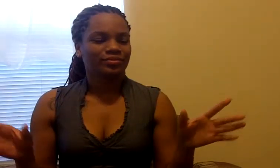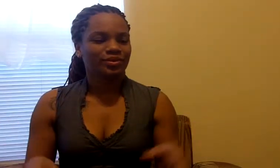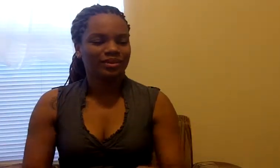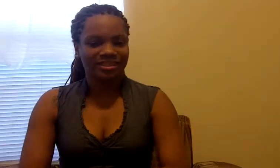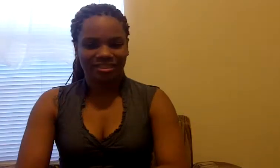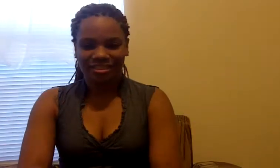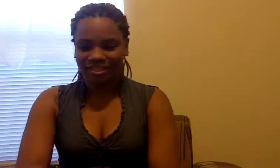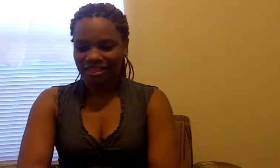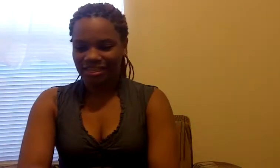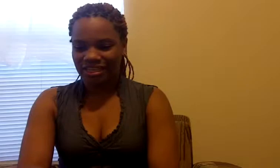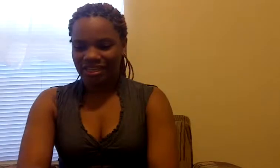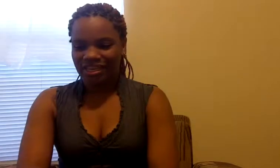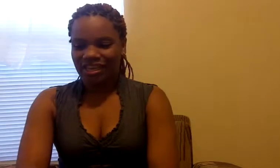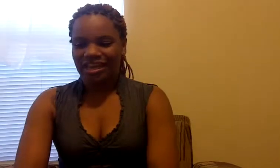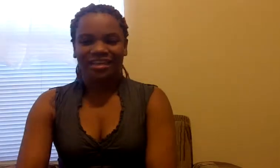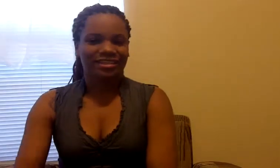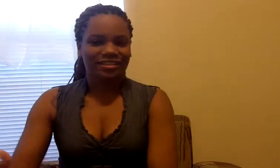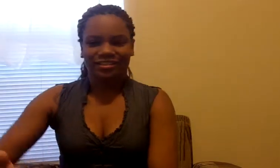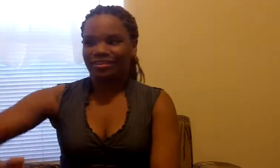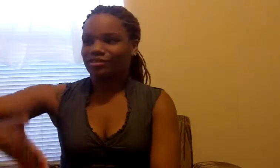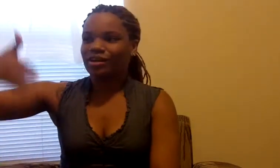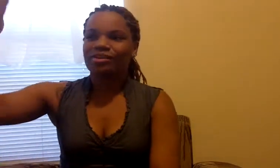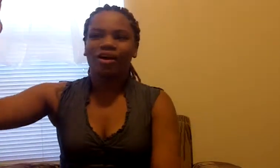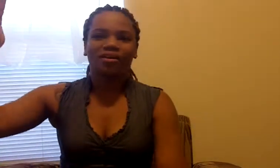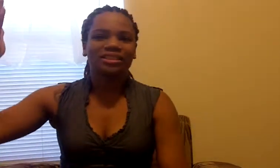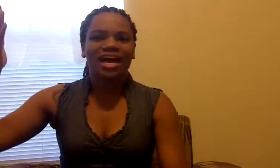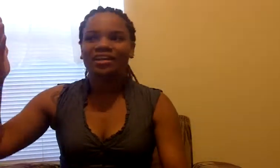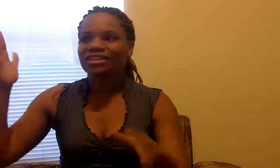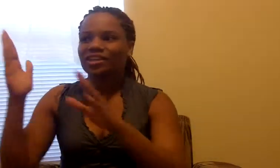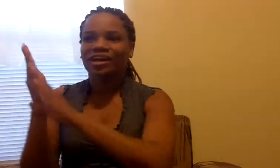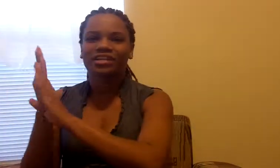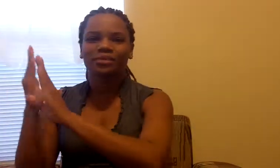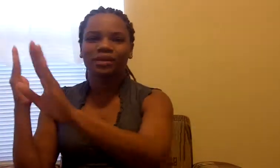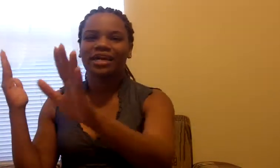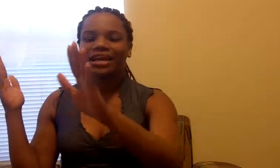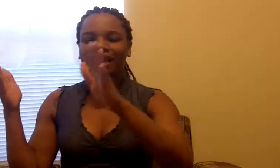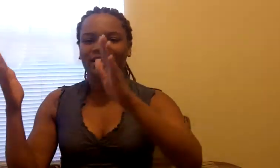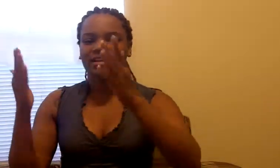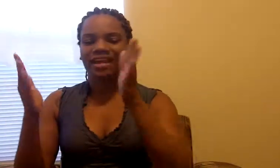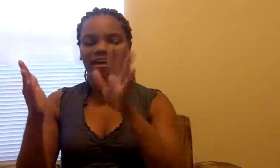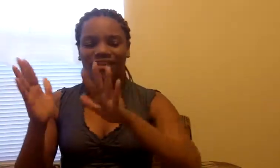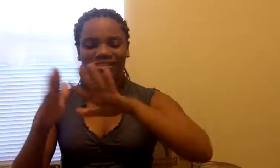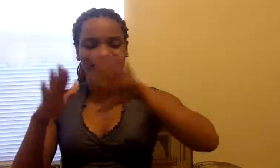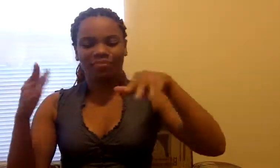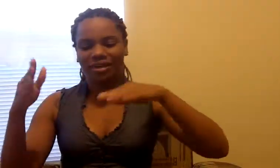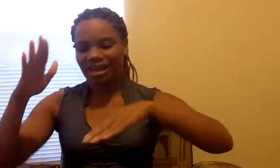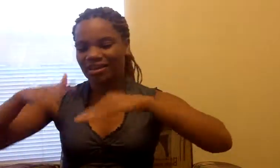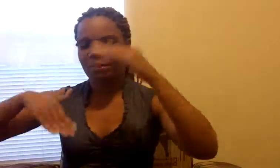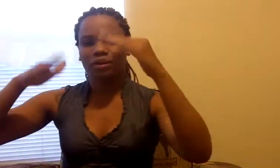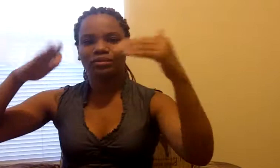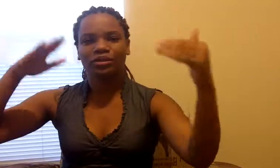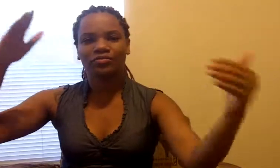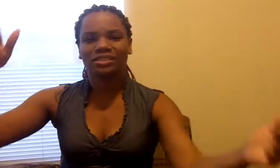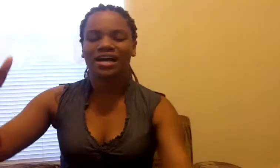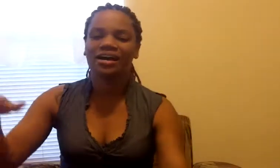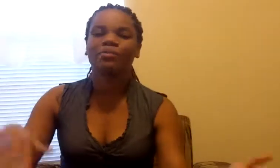what was it? Like the Great Wall of China, and trying to explain that and how they separate and how they built it over time.